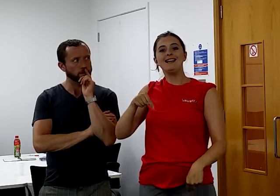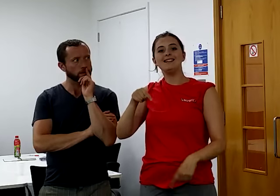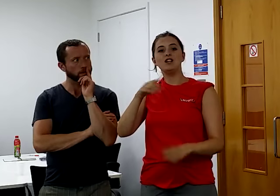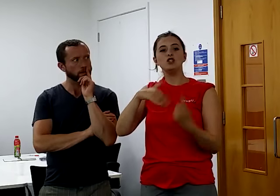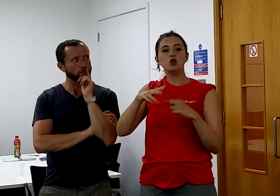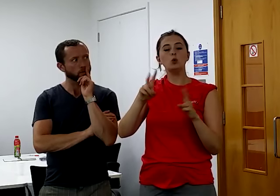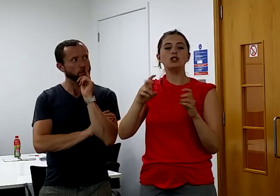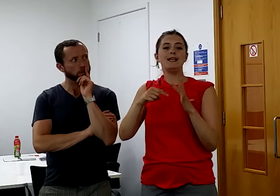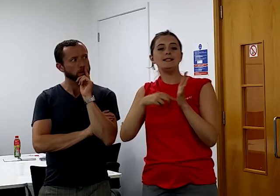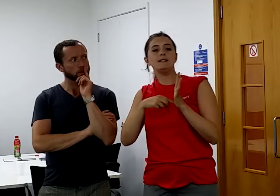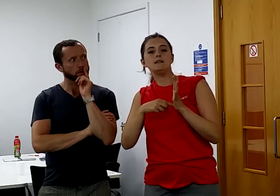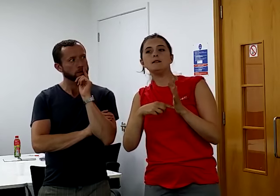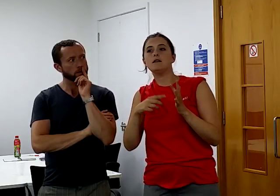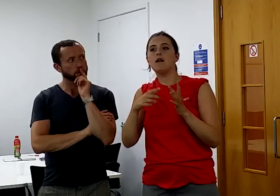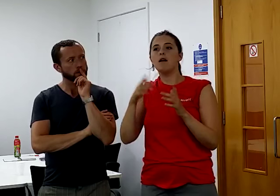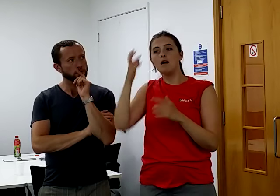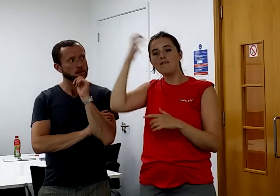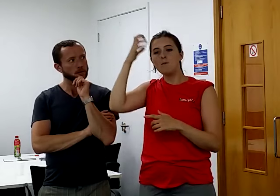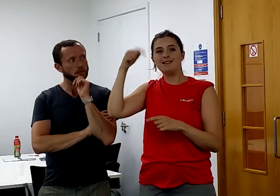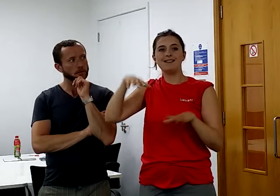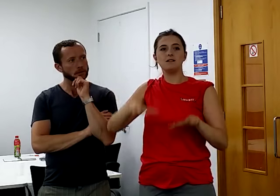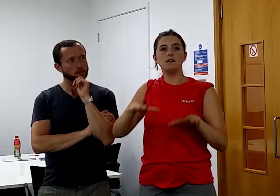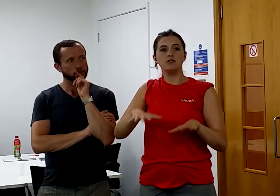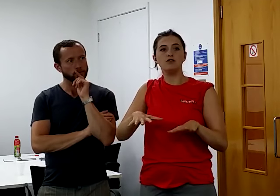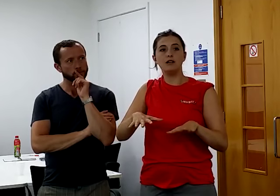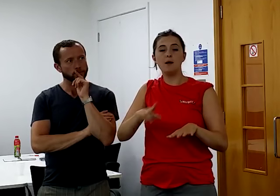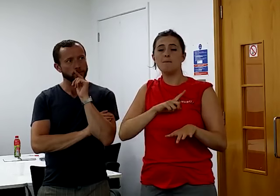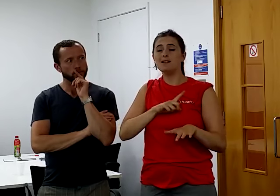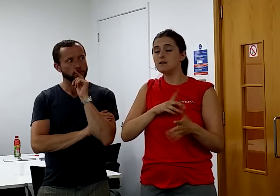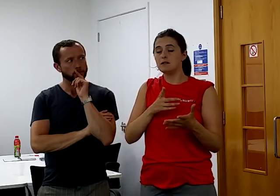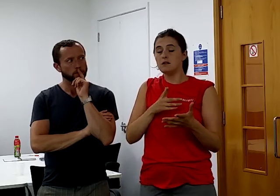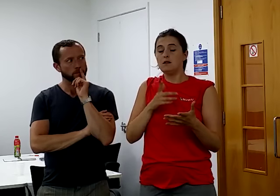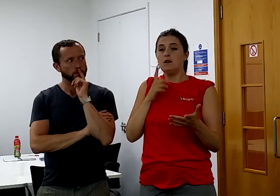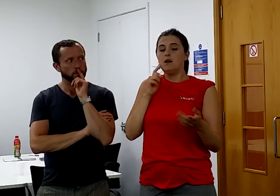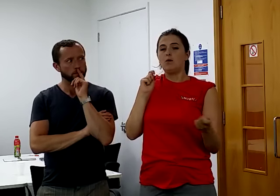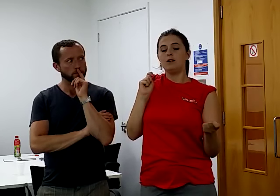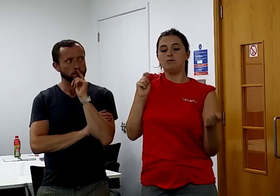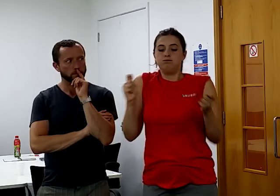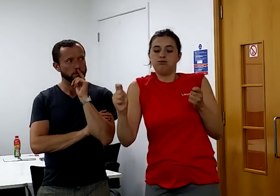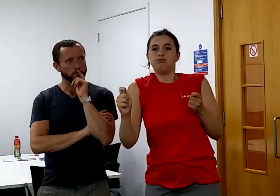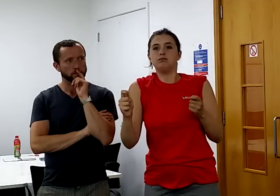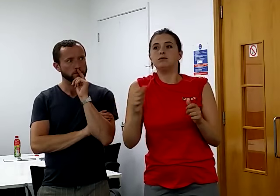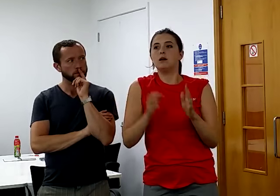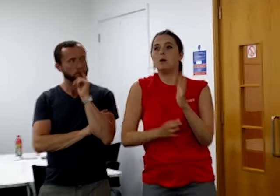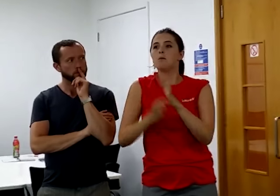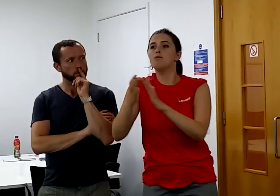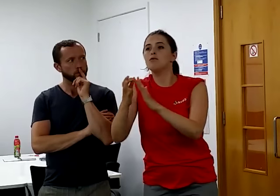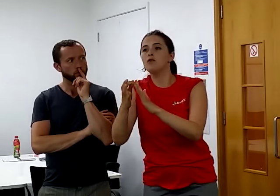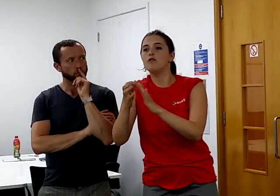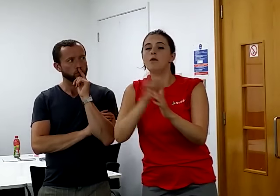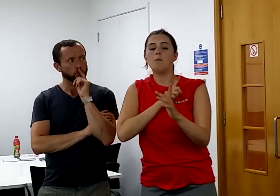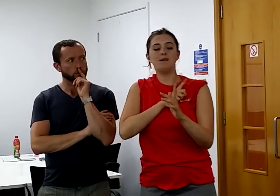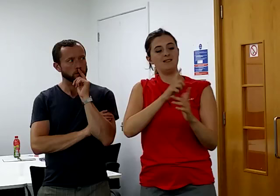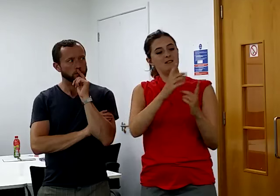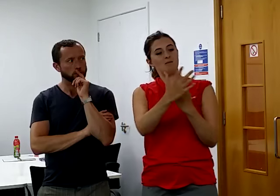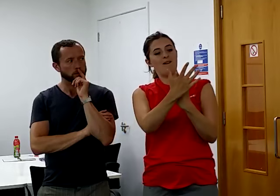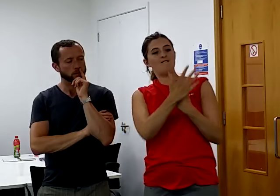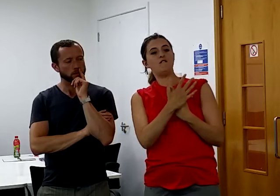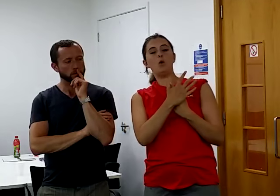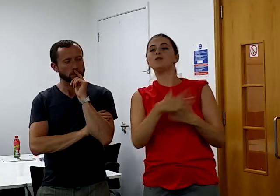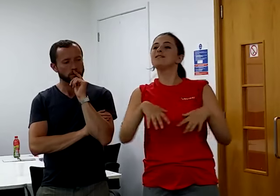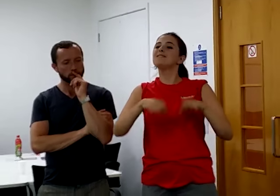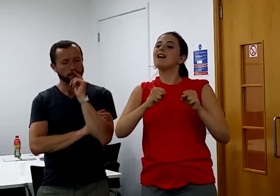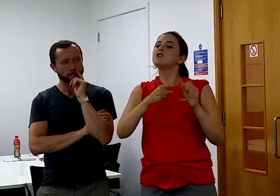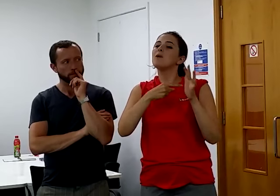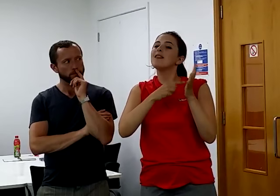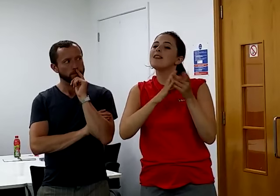in this country, because that is the only thing that is going to right the wrongs that have been put on us by both, starting with